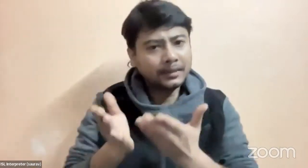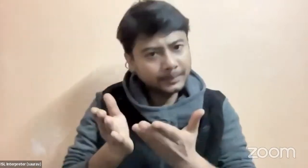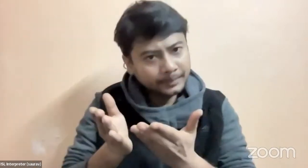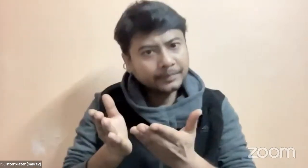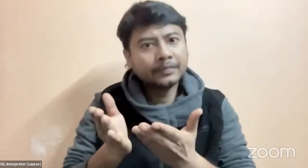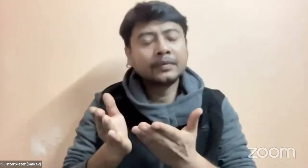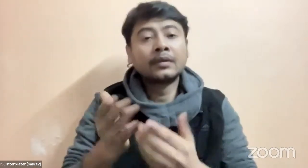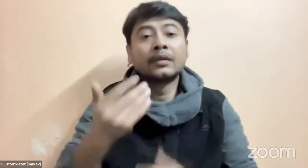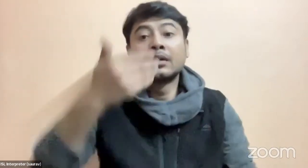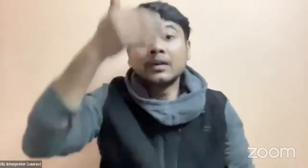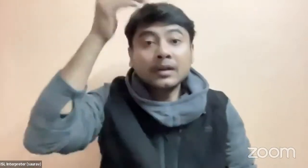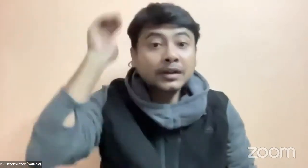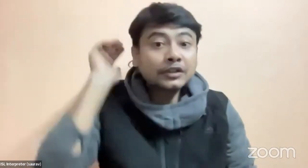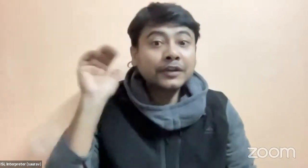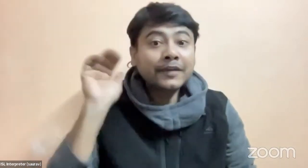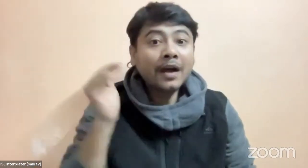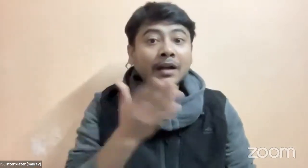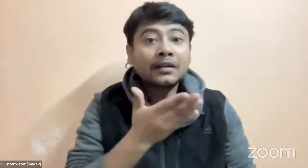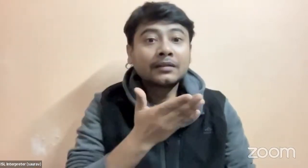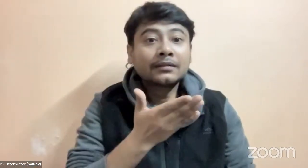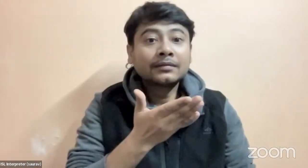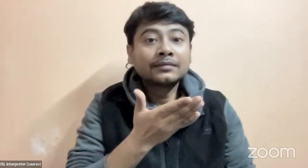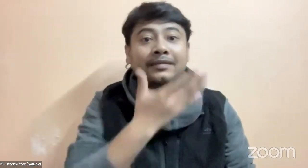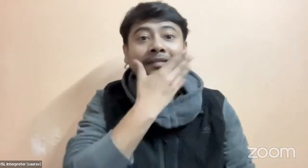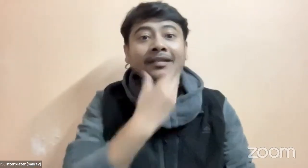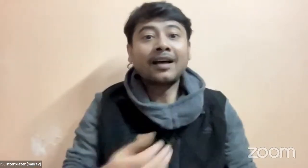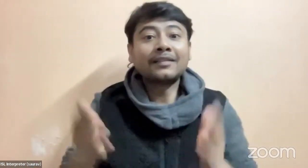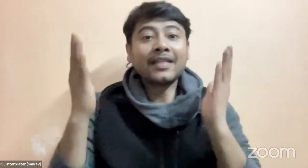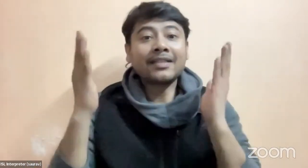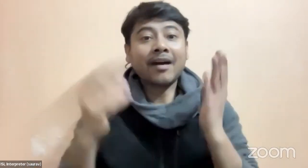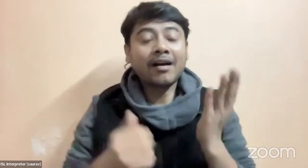Lord Shiva is coming as Advait Acharya.